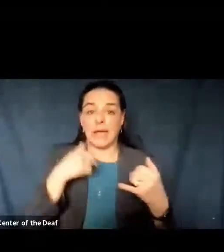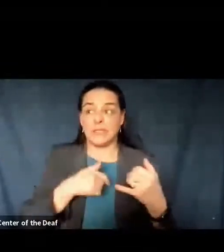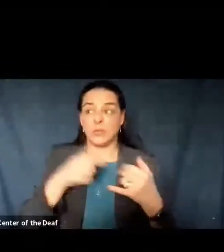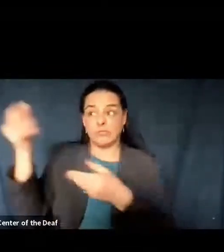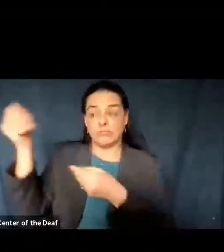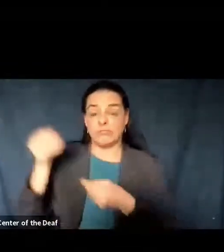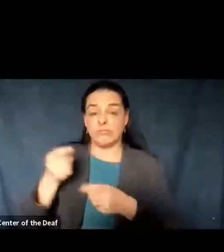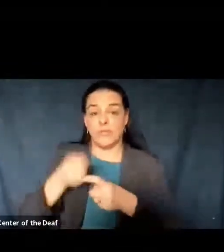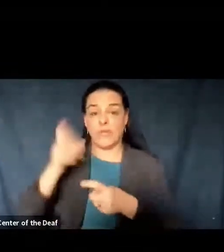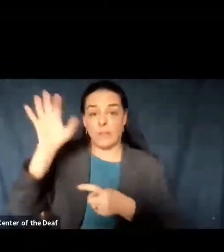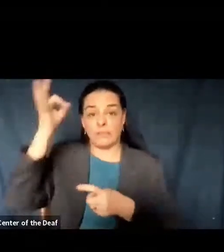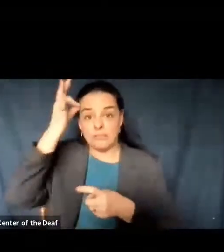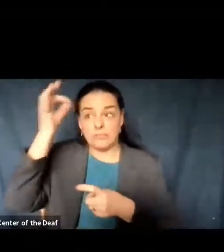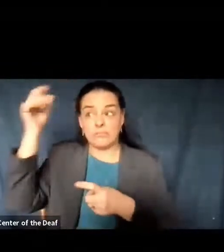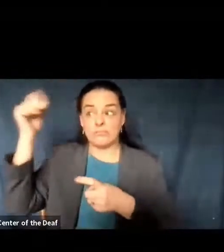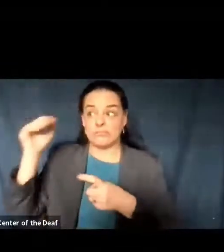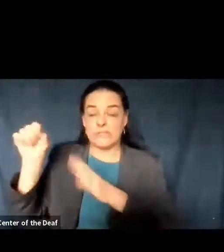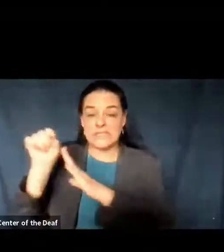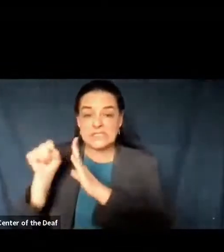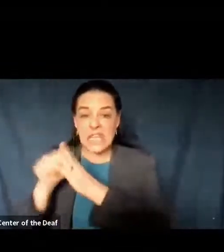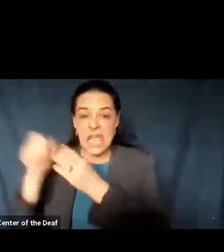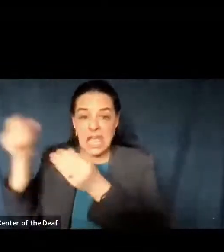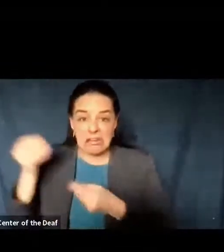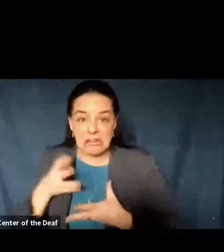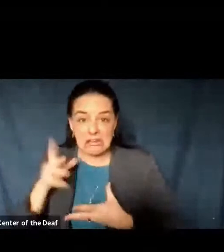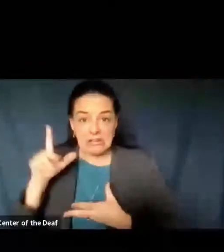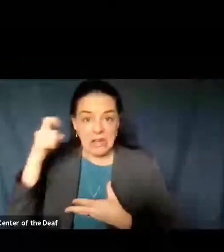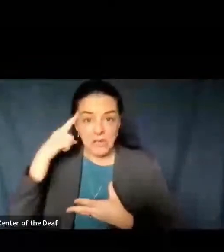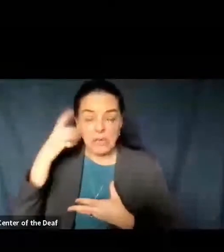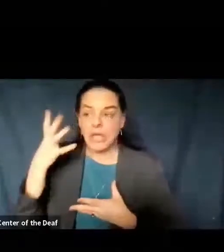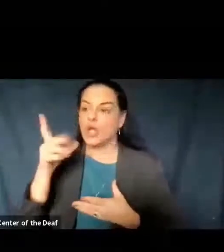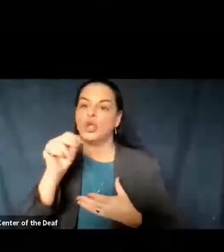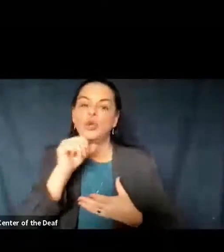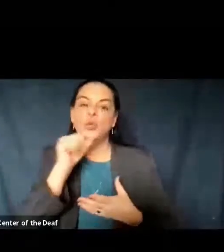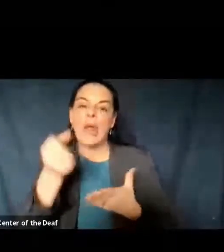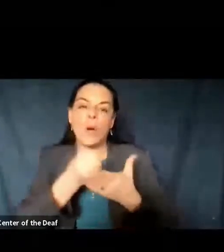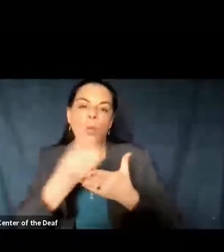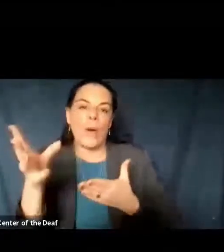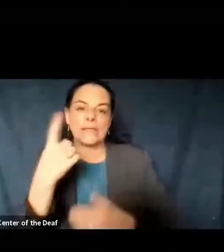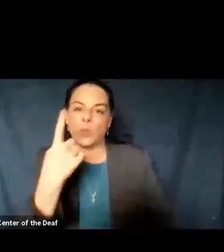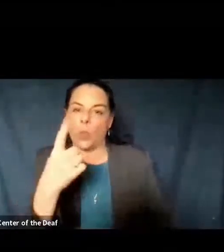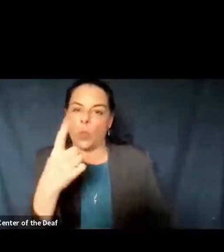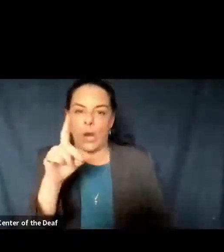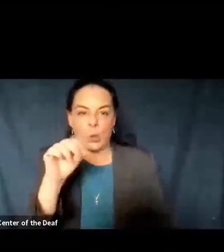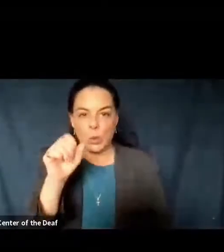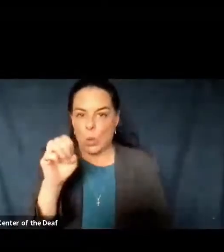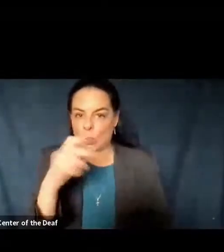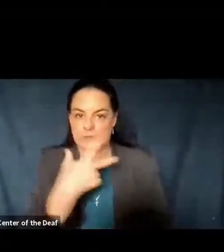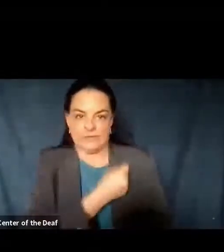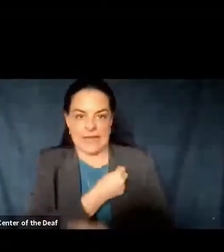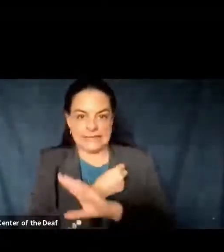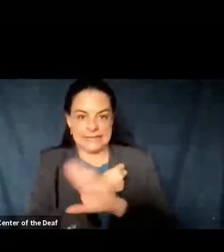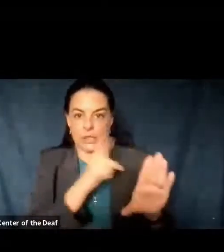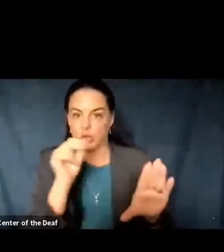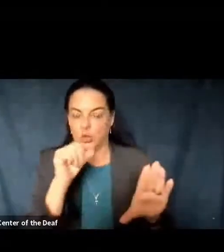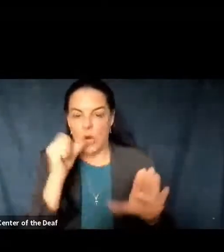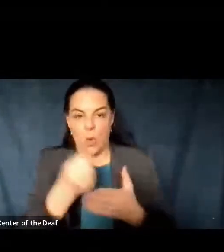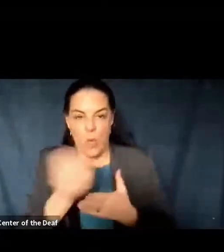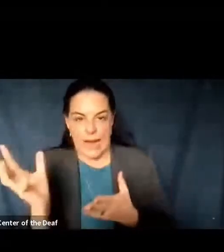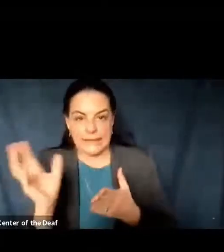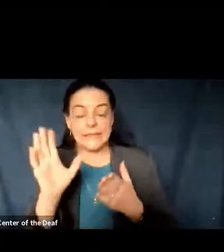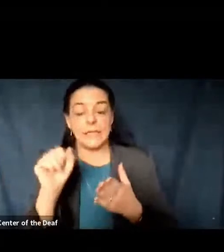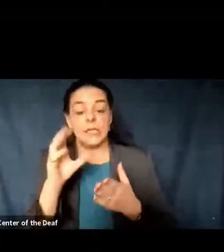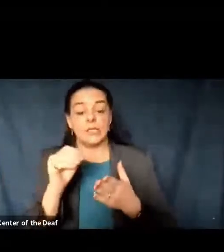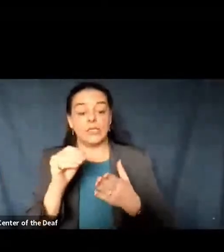from federal government through the state on down is to not waste a dose of vaccine, not a single dose. And so if at the end of a